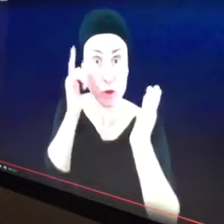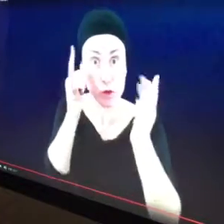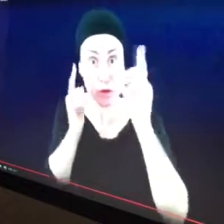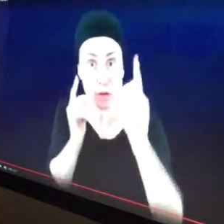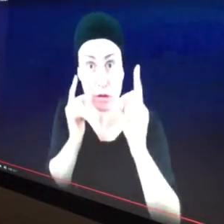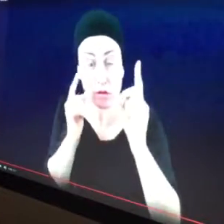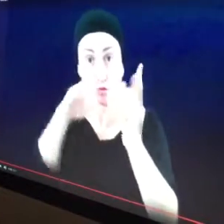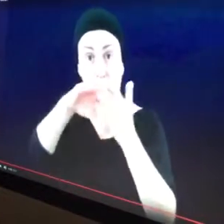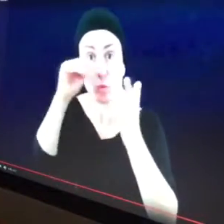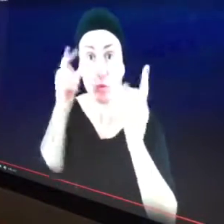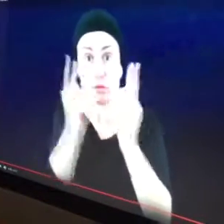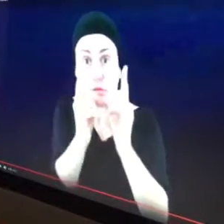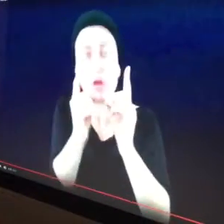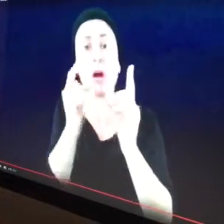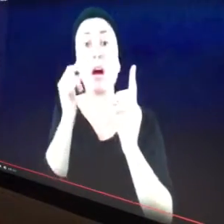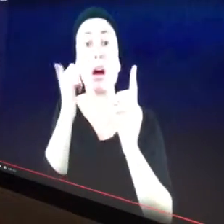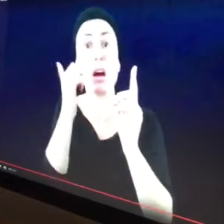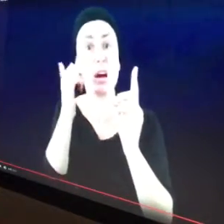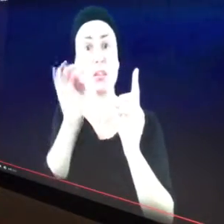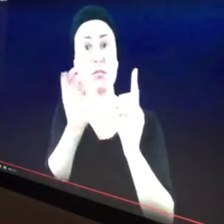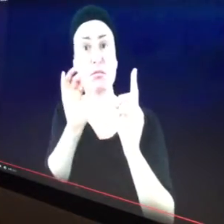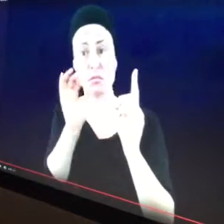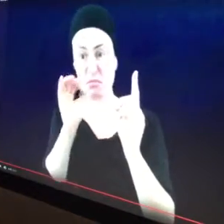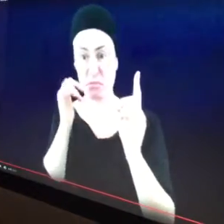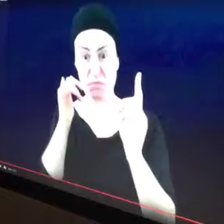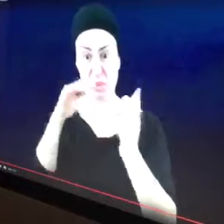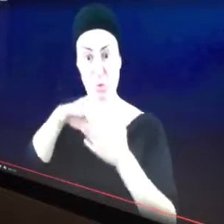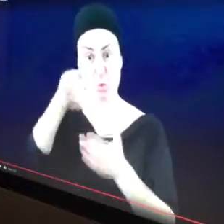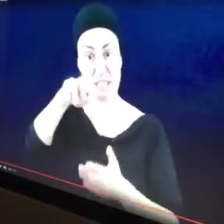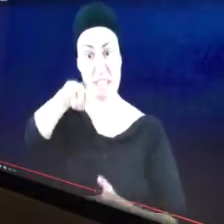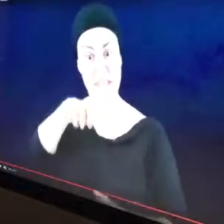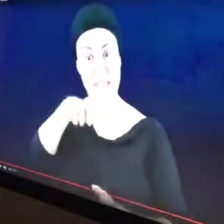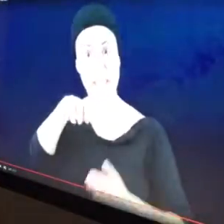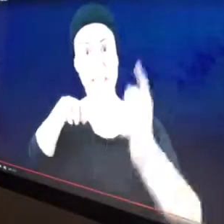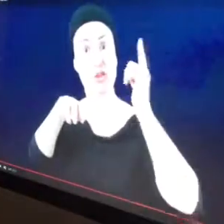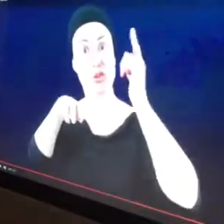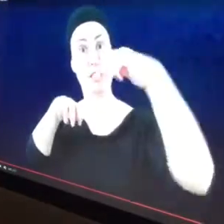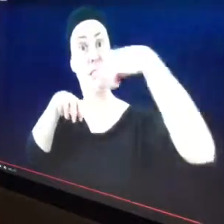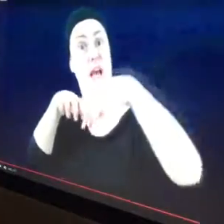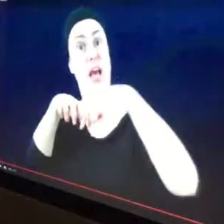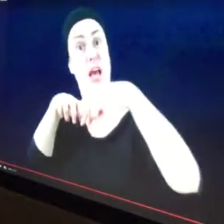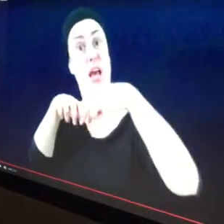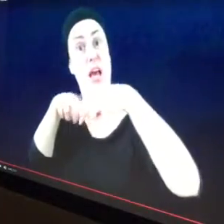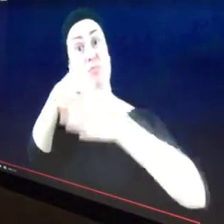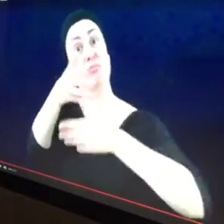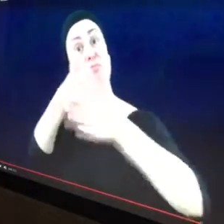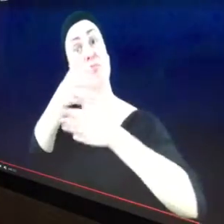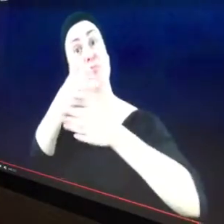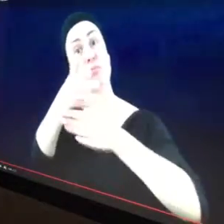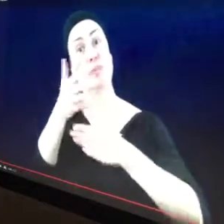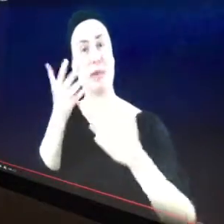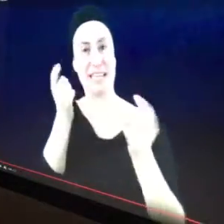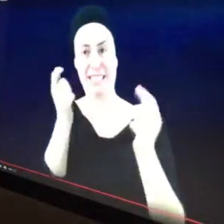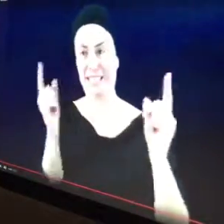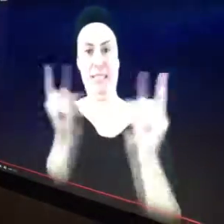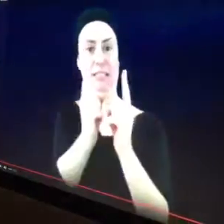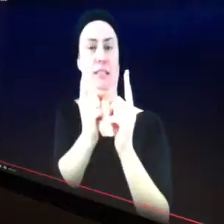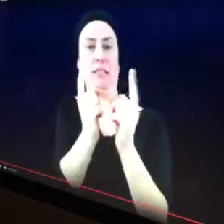discussion, it doesn't necessarily mean that that's the way the teacher and the student stand in relation to each other. The student could be sitting, for example, the teacher might be